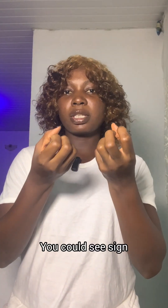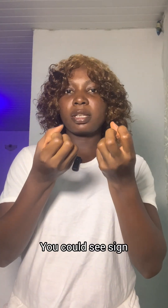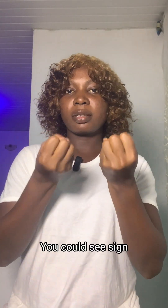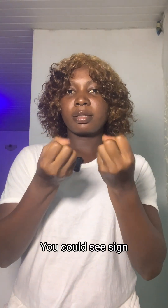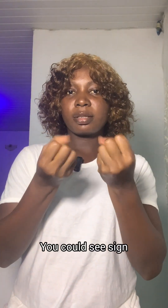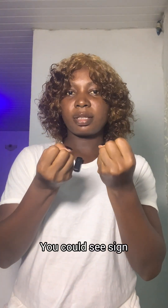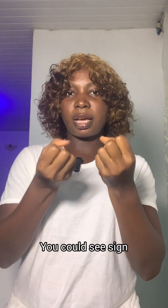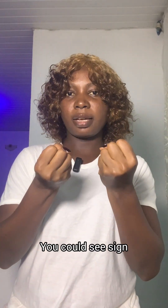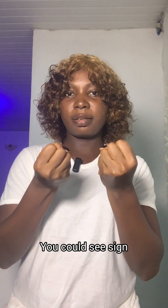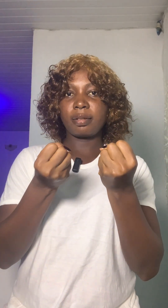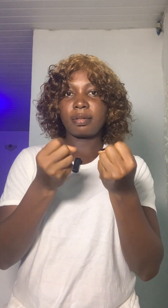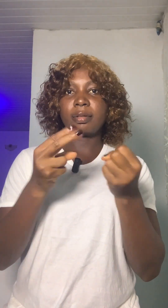see sign,